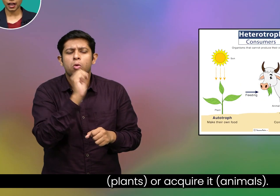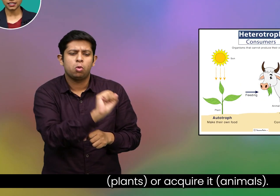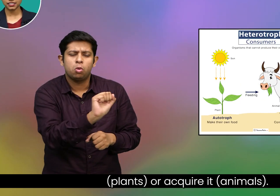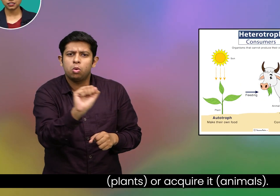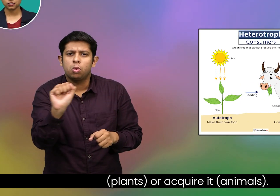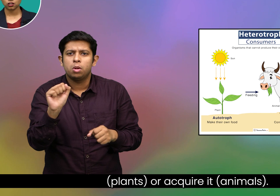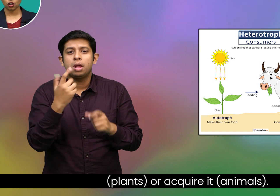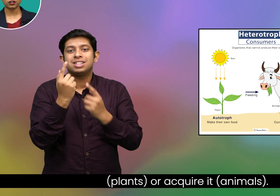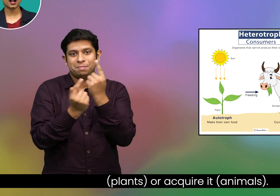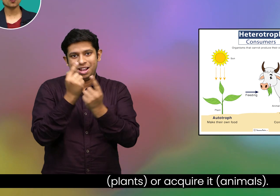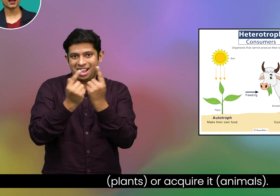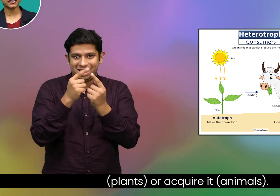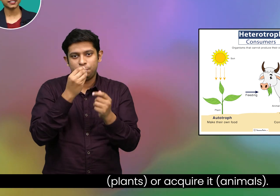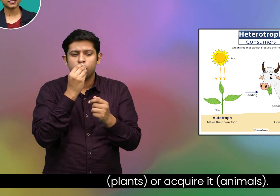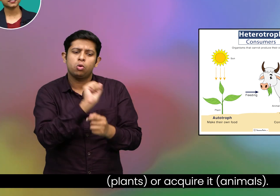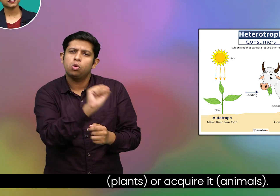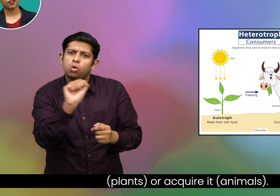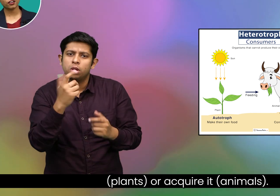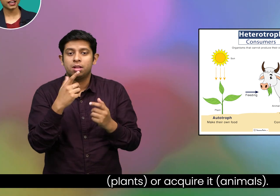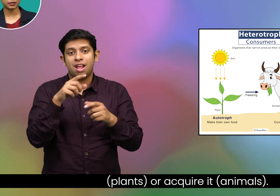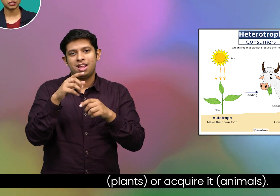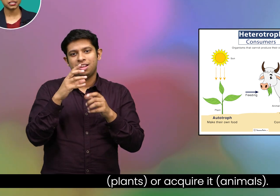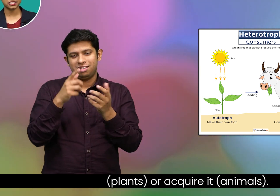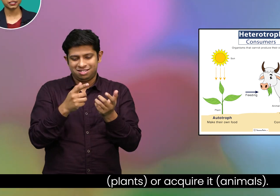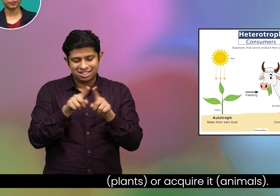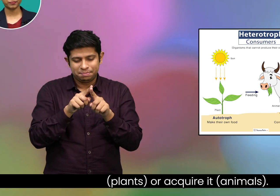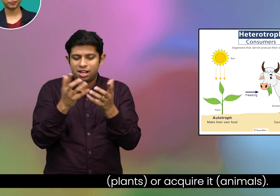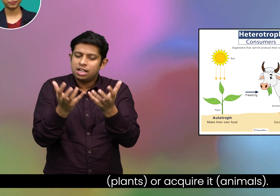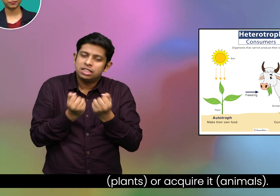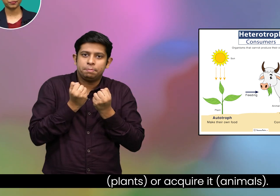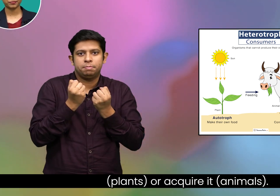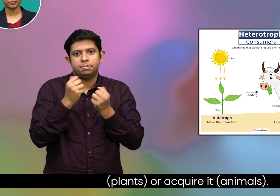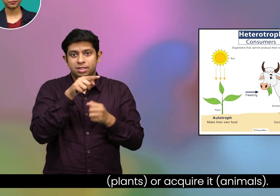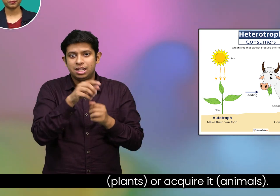or plants or acquire it or animals.